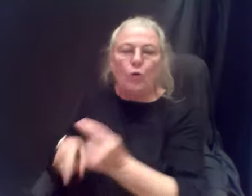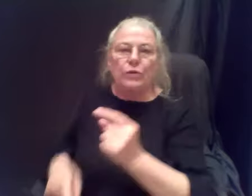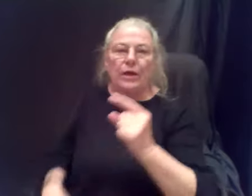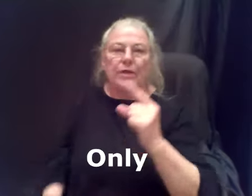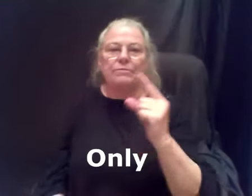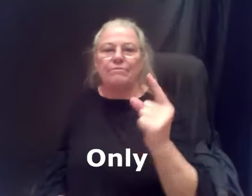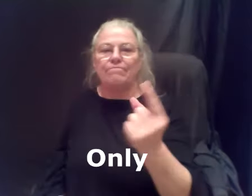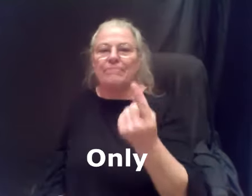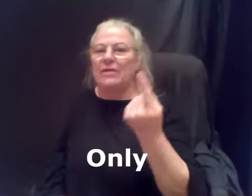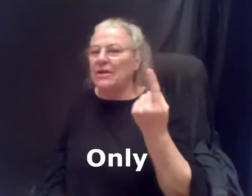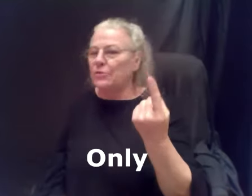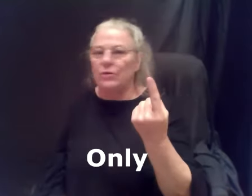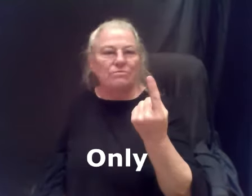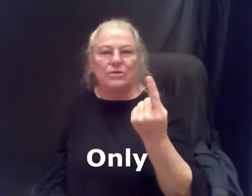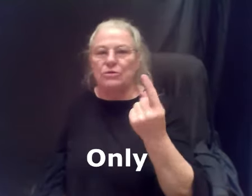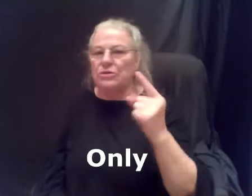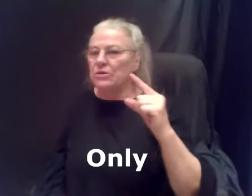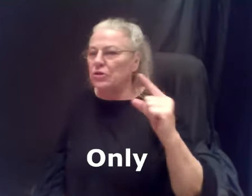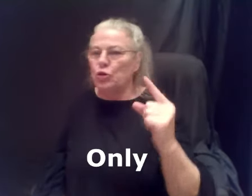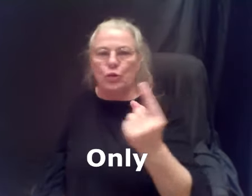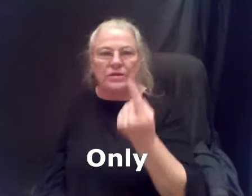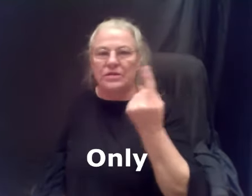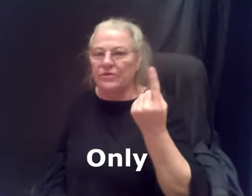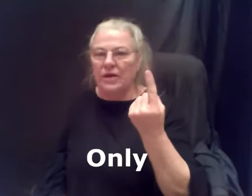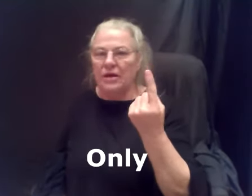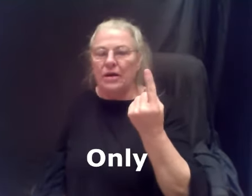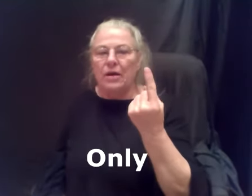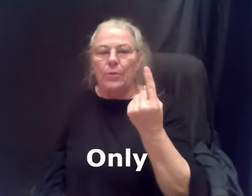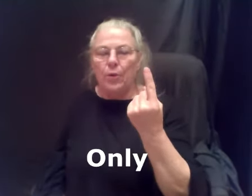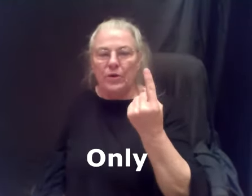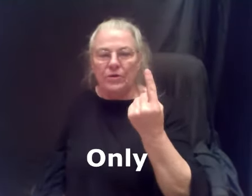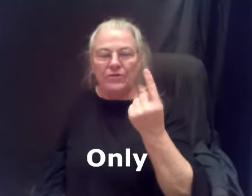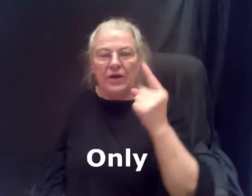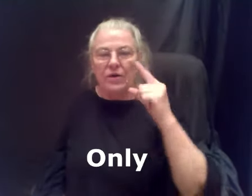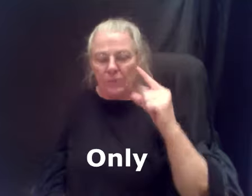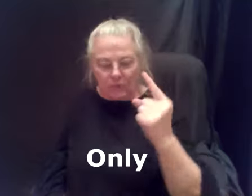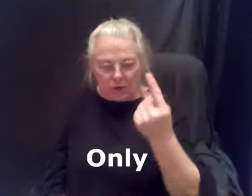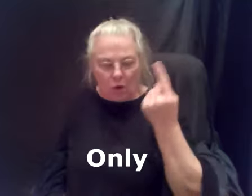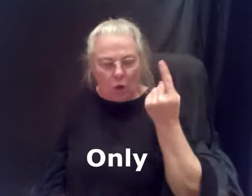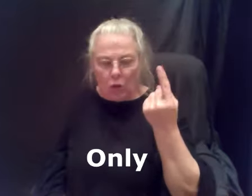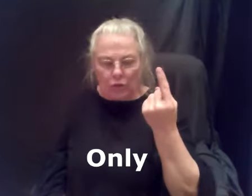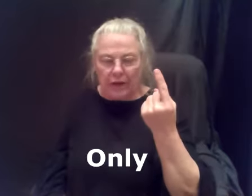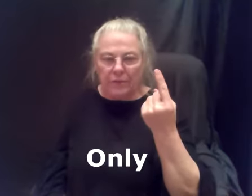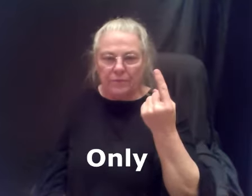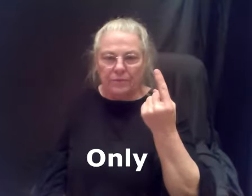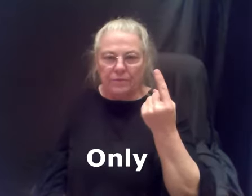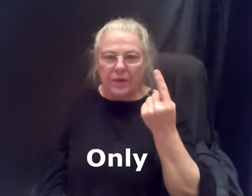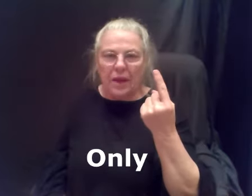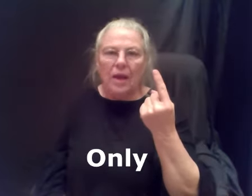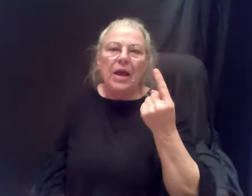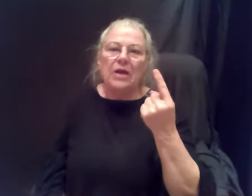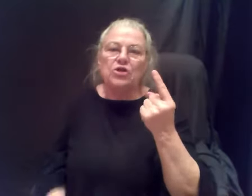Only. And that's where you just the twist of the pointer finger. Only. And